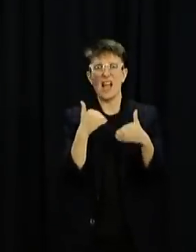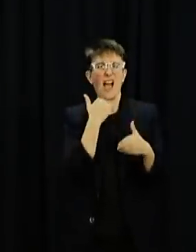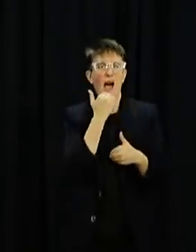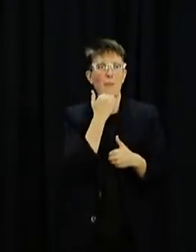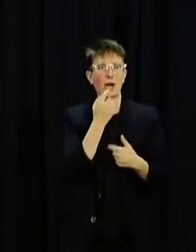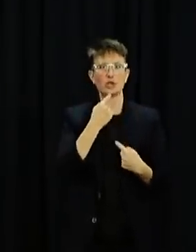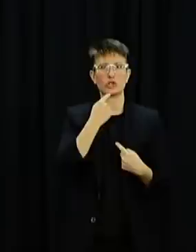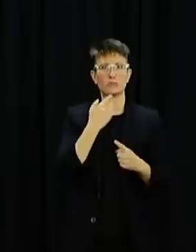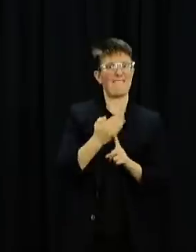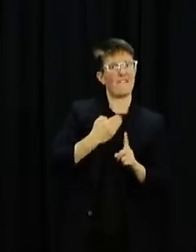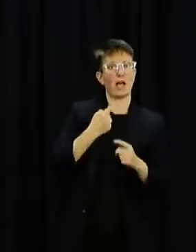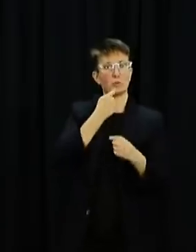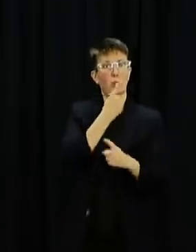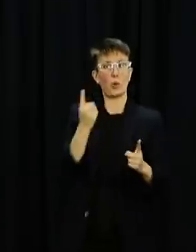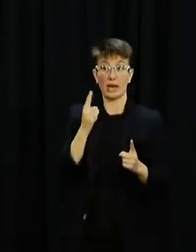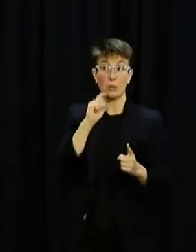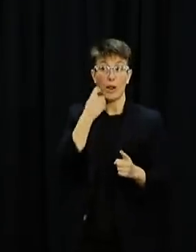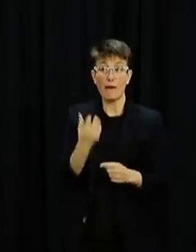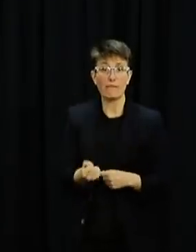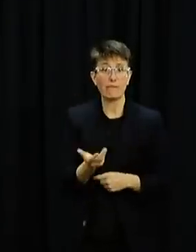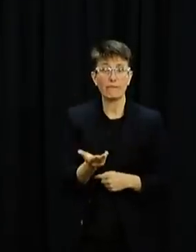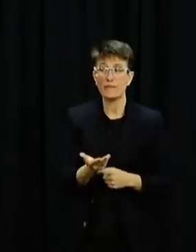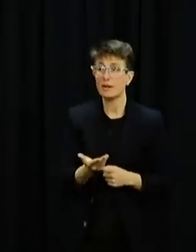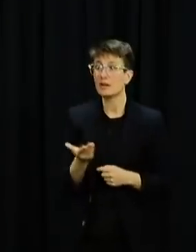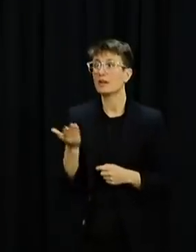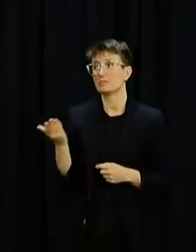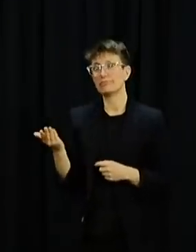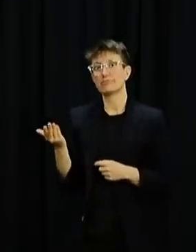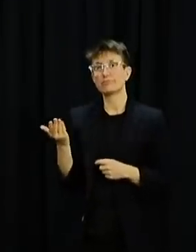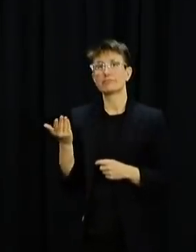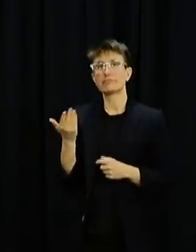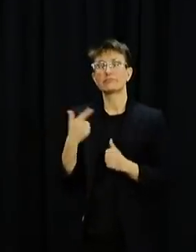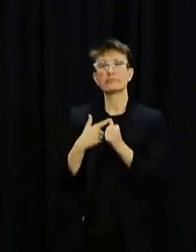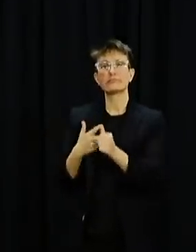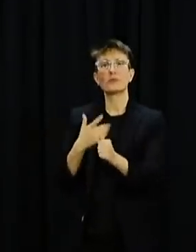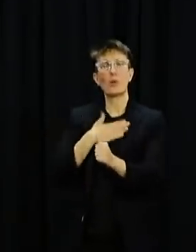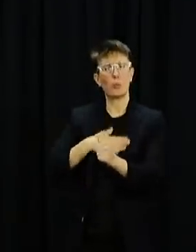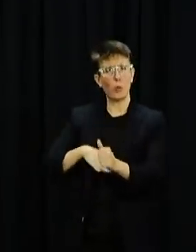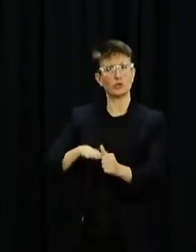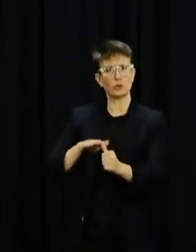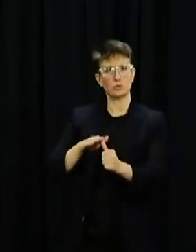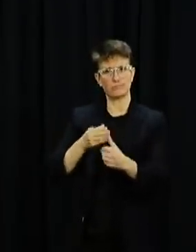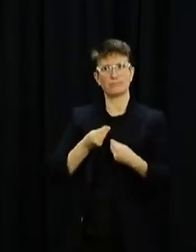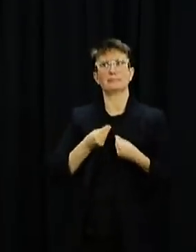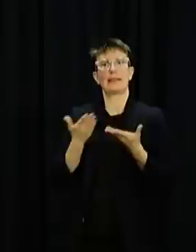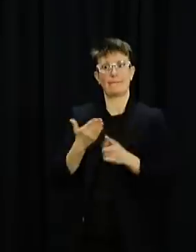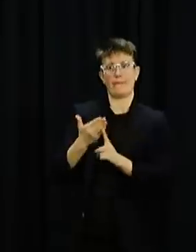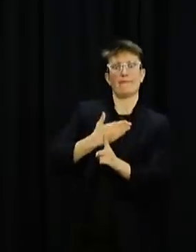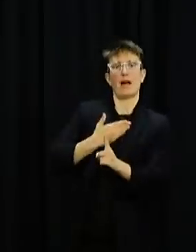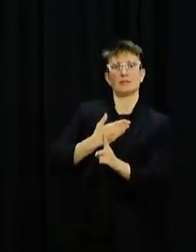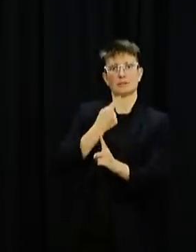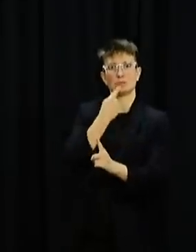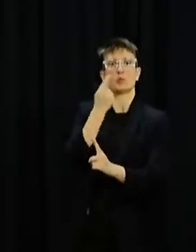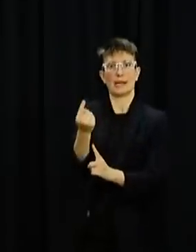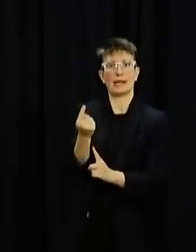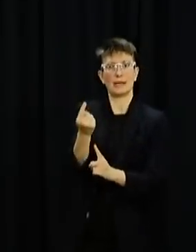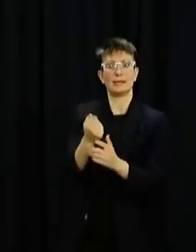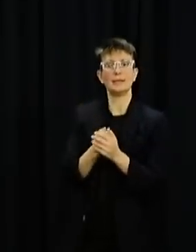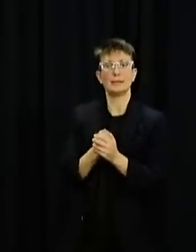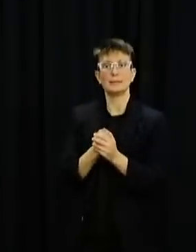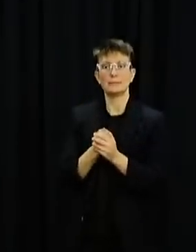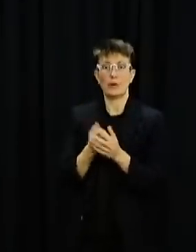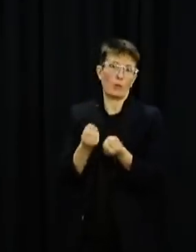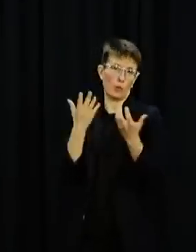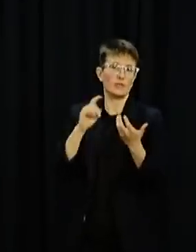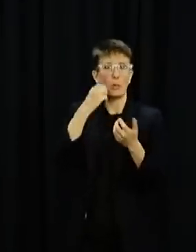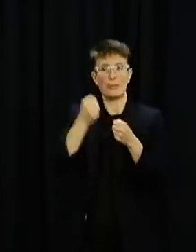midday Friday? Yeah, I would like to give notice. Of course, then we'd be looking at an extension of his existing situation,